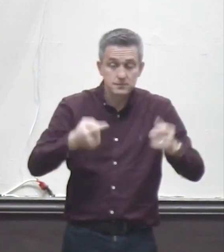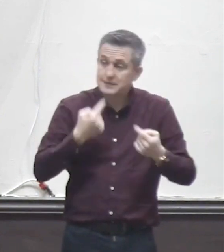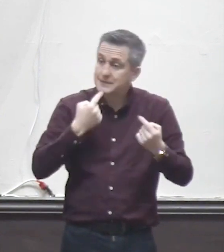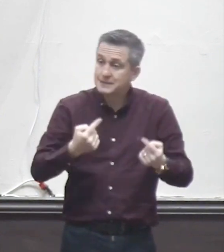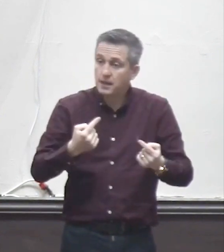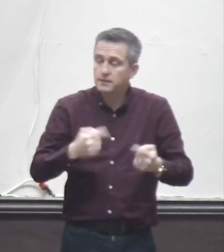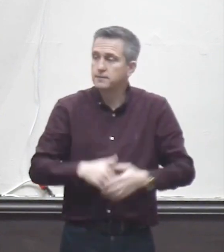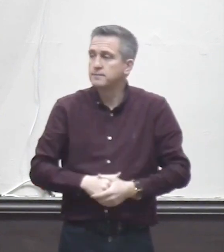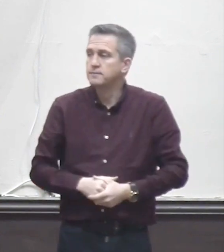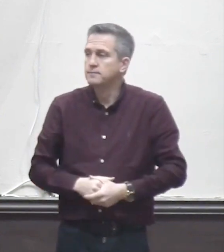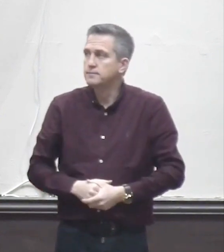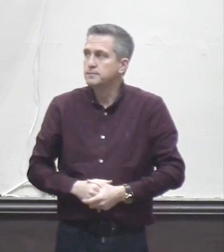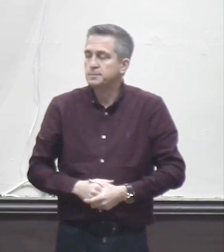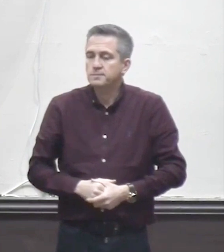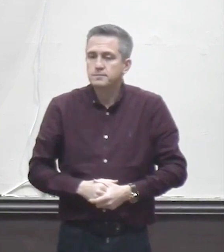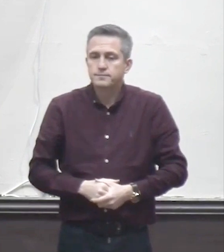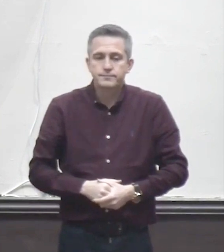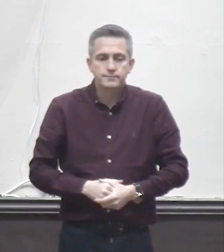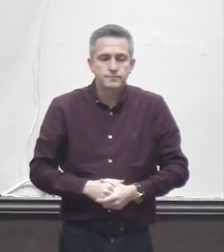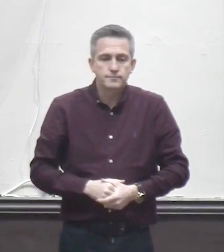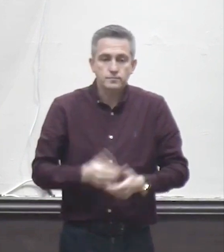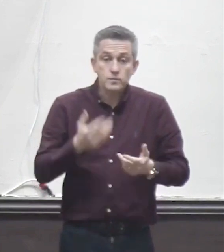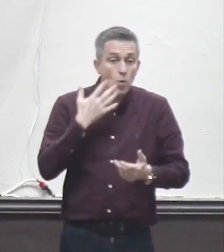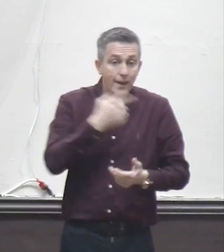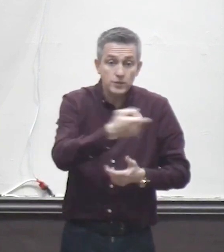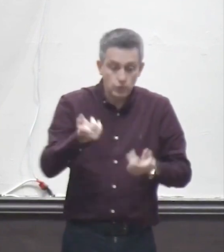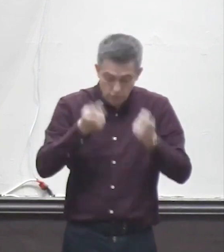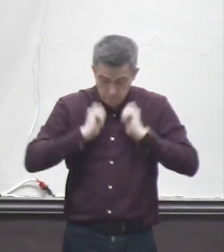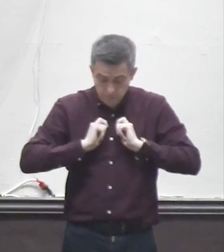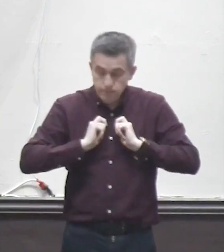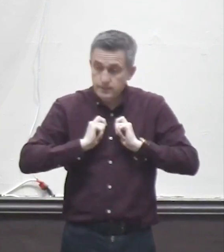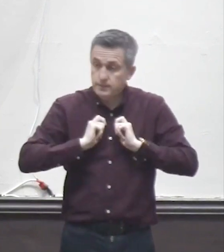"Man allaqa," that whoever places around his neck